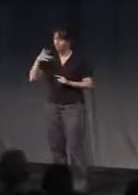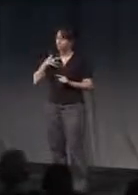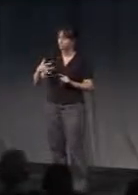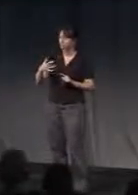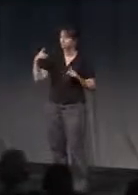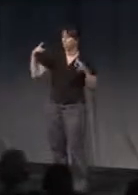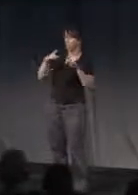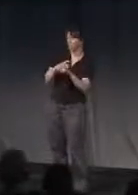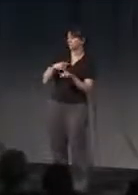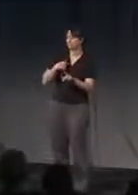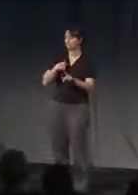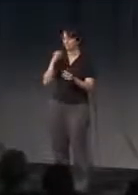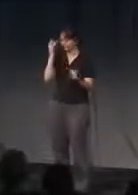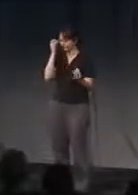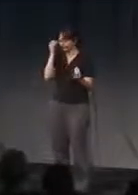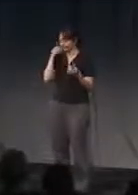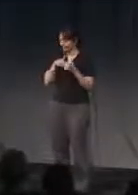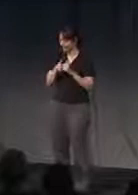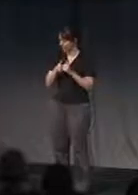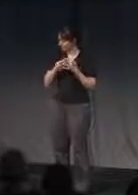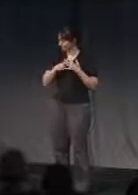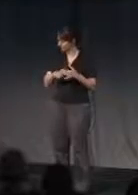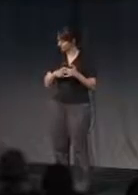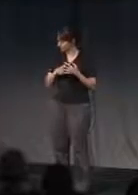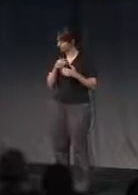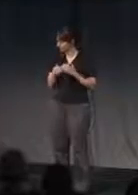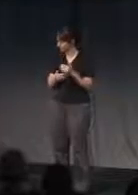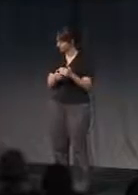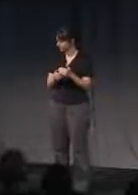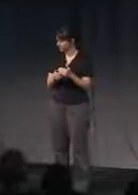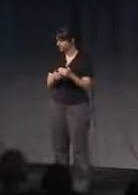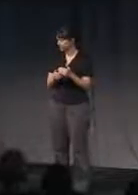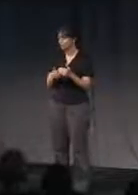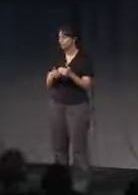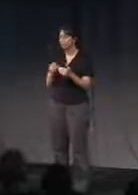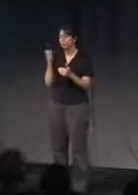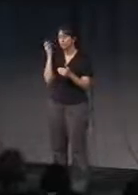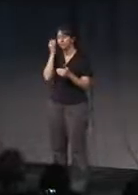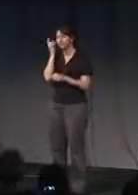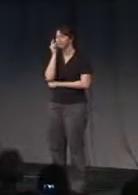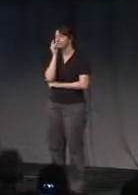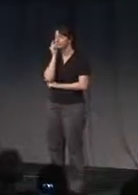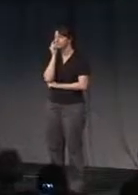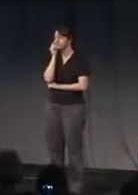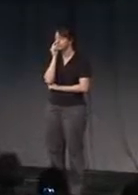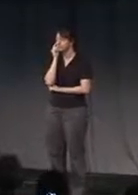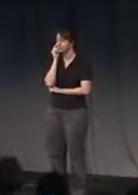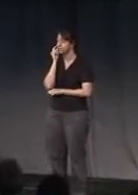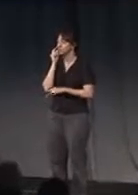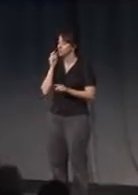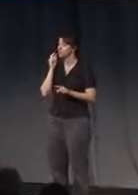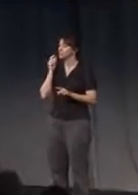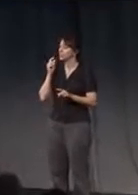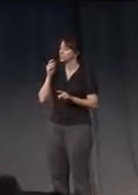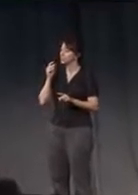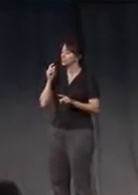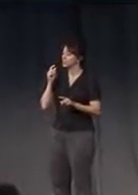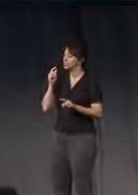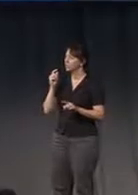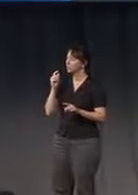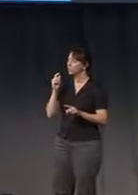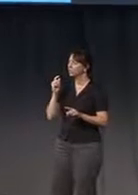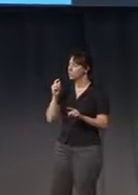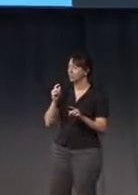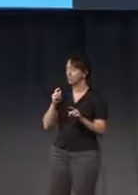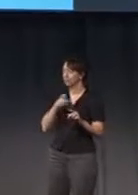I don't know. was thinking today with Alvin Luzer. You start to kind of find out who is sleeping, who